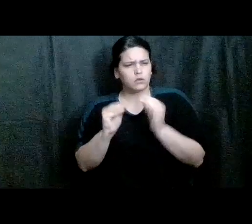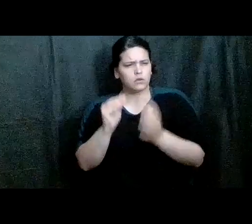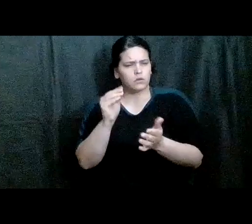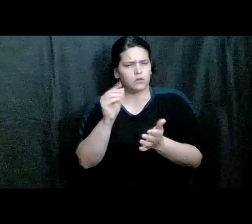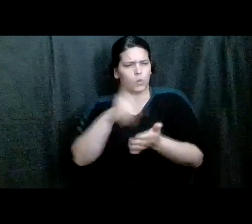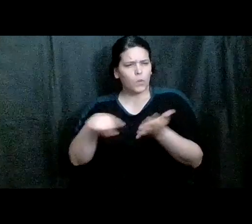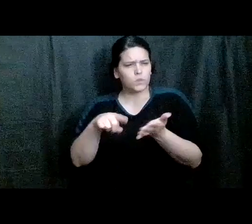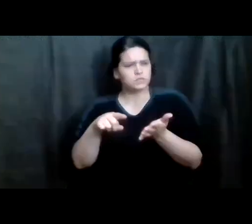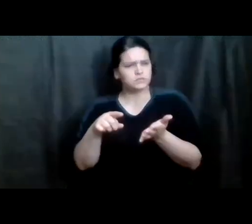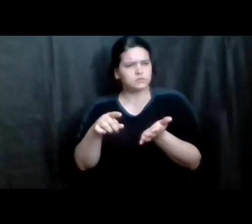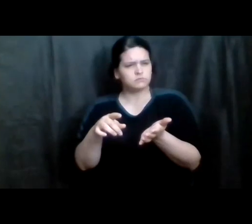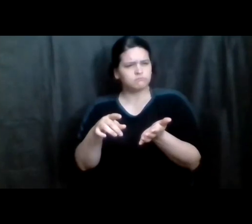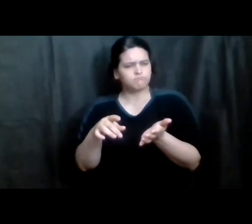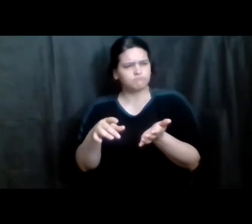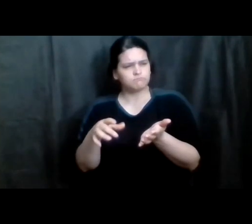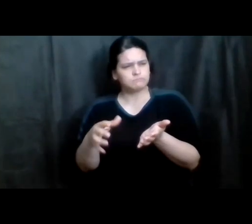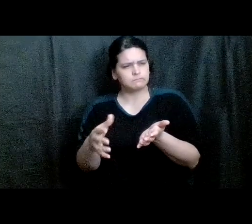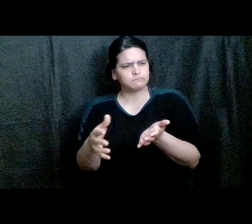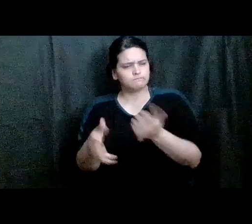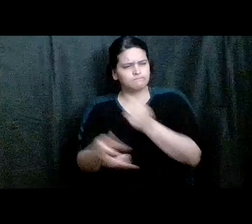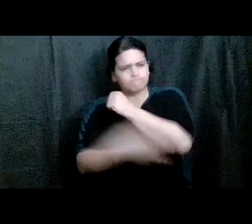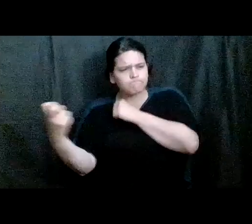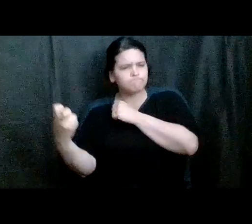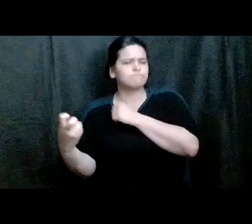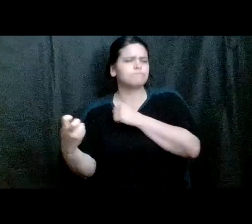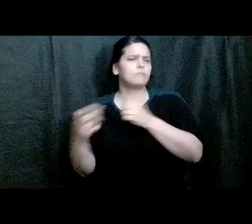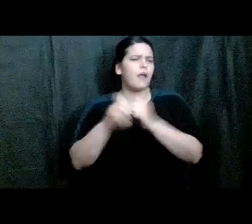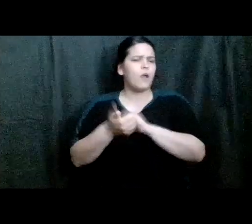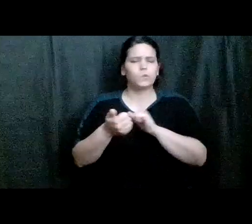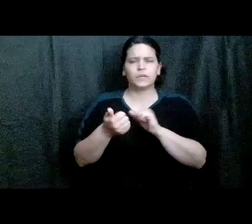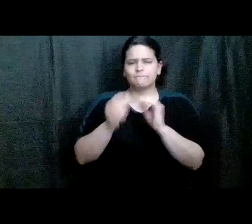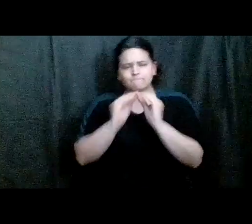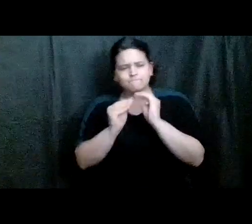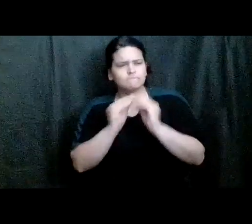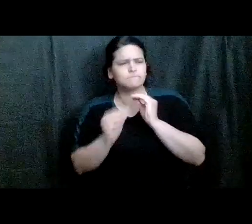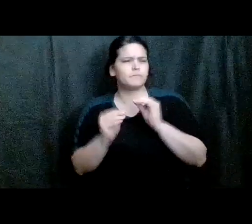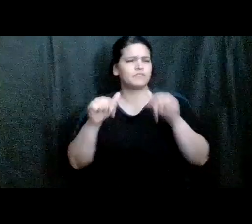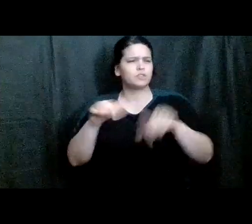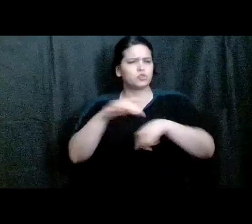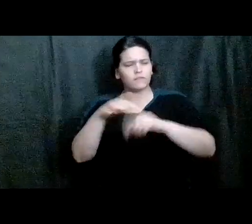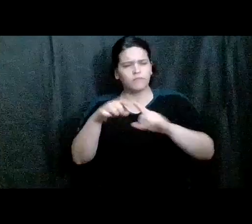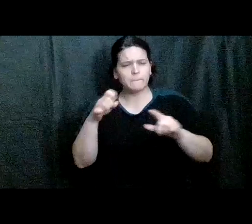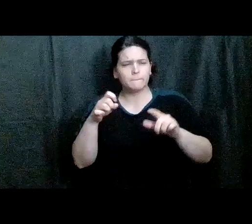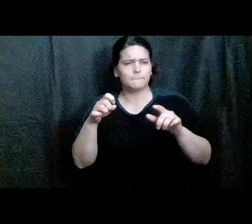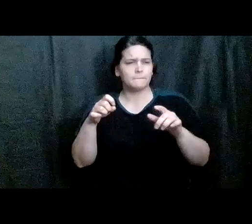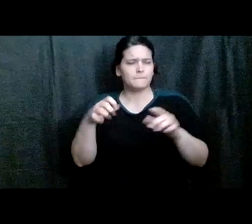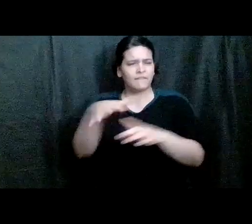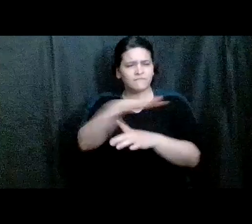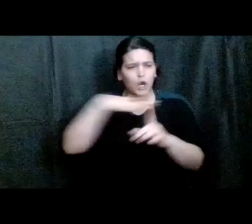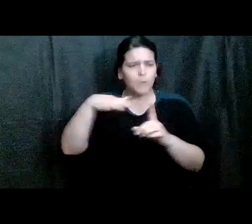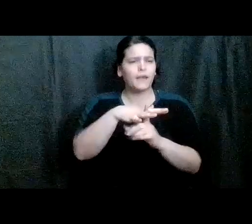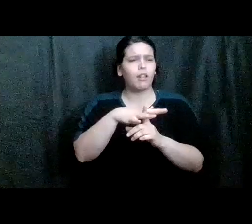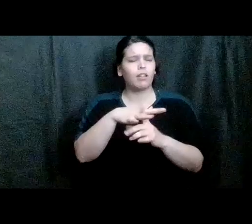How do we restore this earth from the environmental violence that we face on a daily basis? And so a lot of my work with Table Women United is